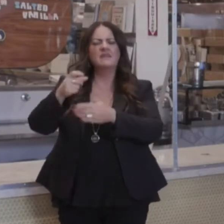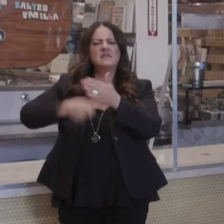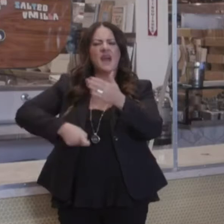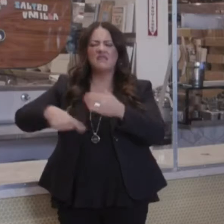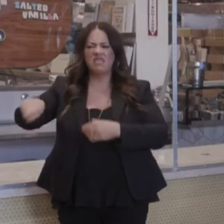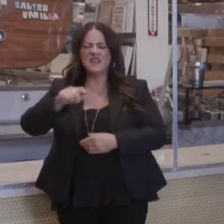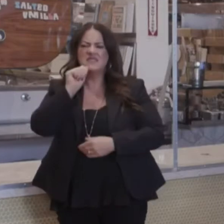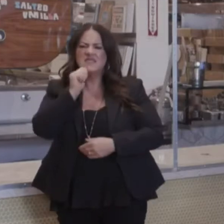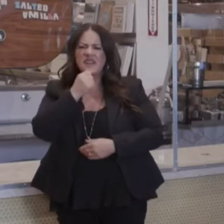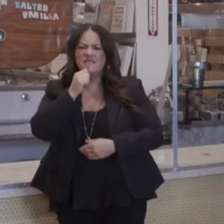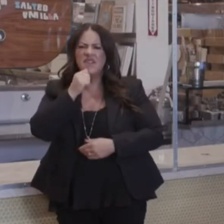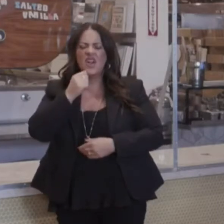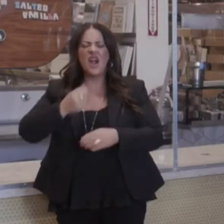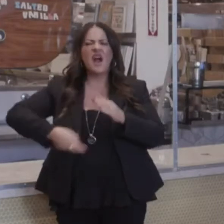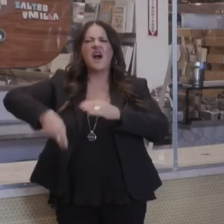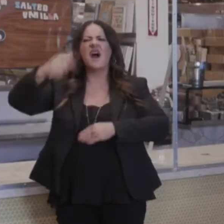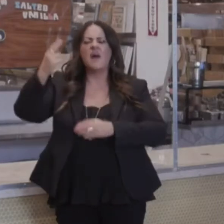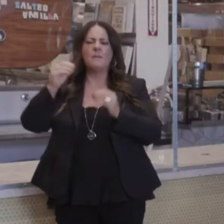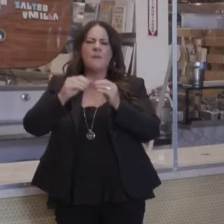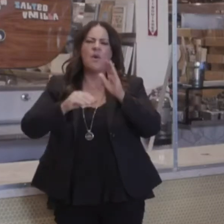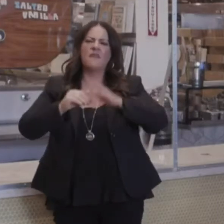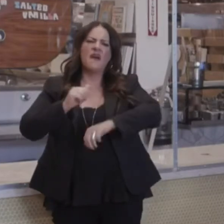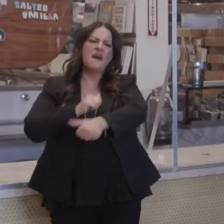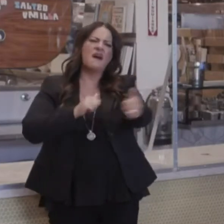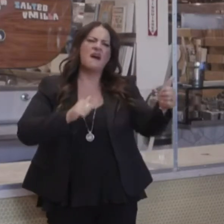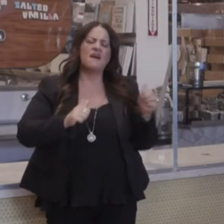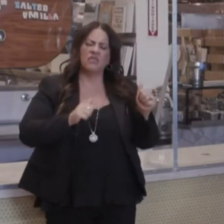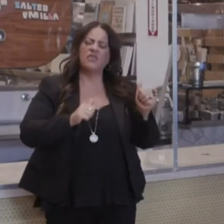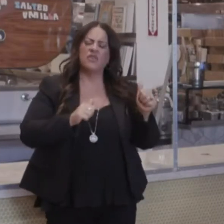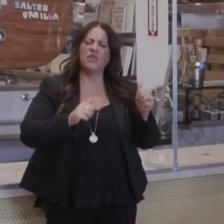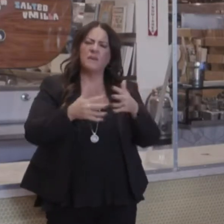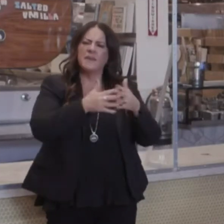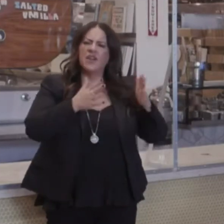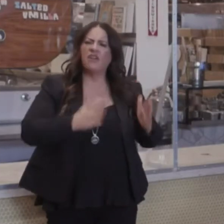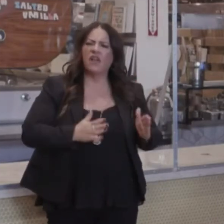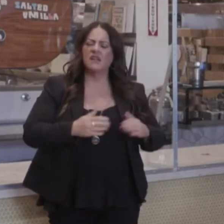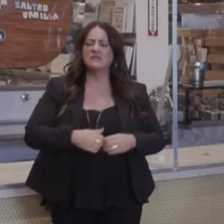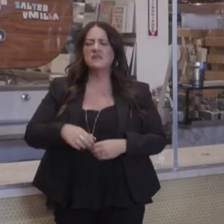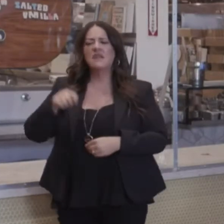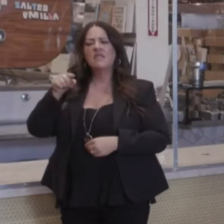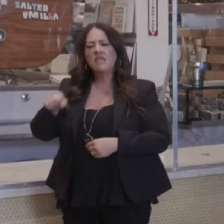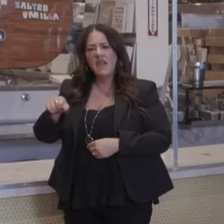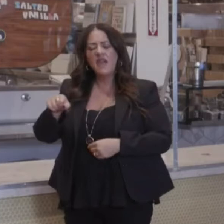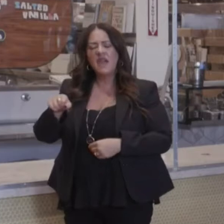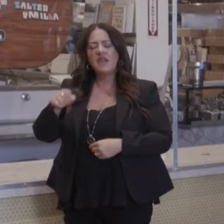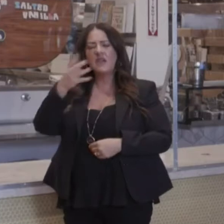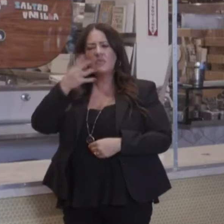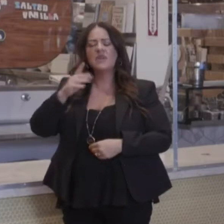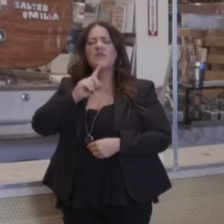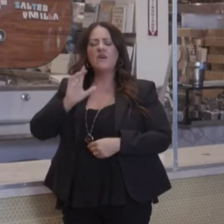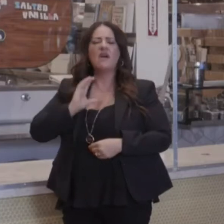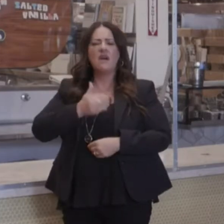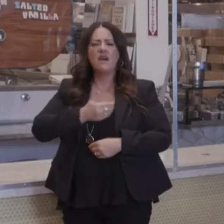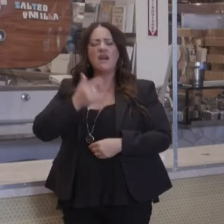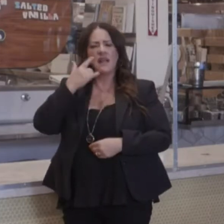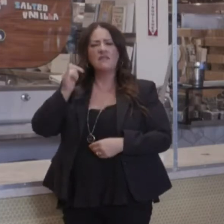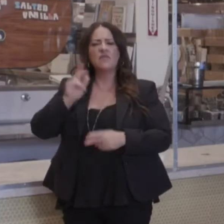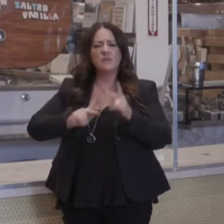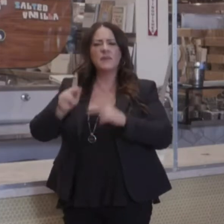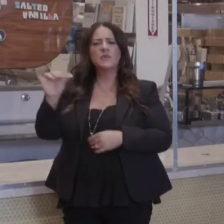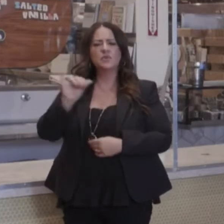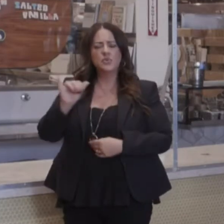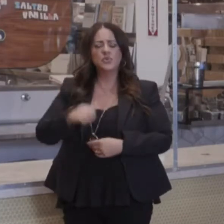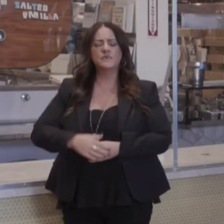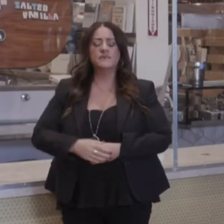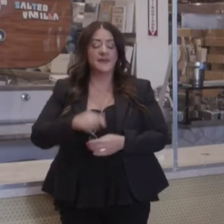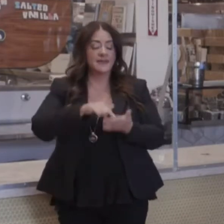COVID at higher rates than the rest of the population. They are Californians. With this legislation, we are saying